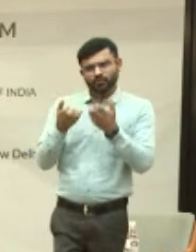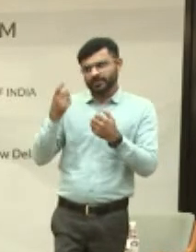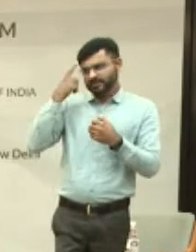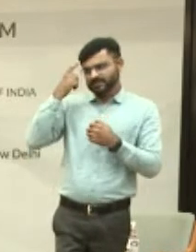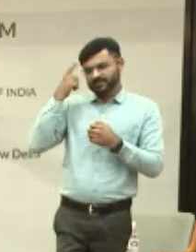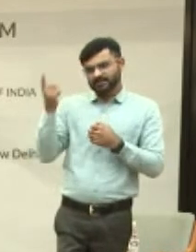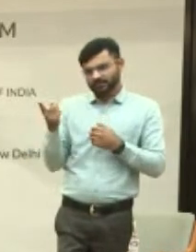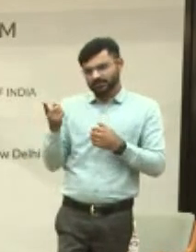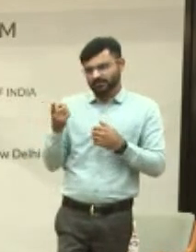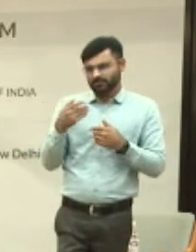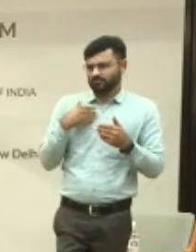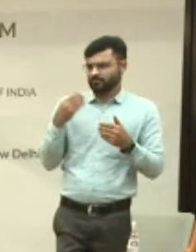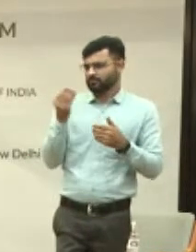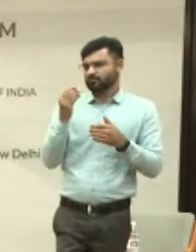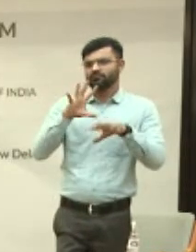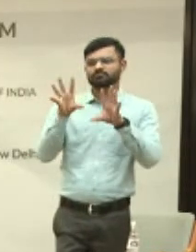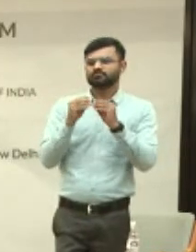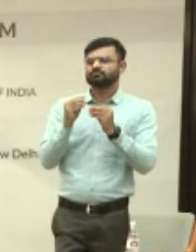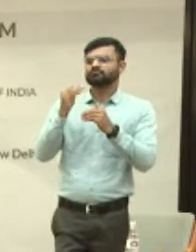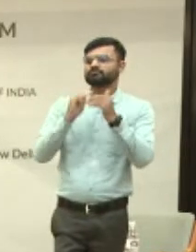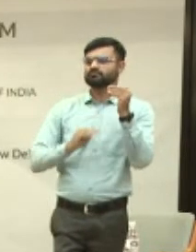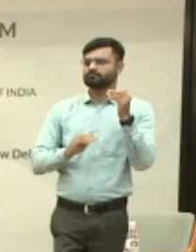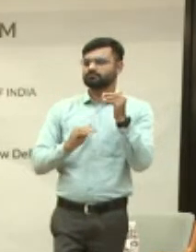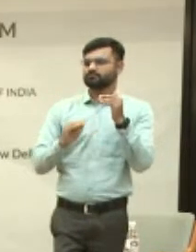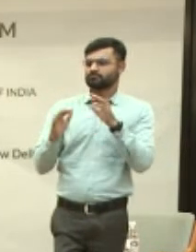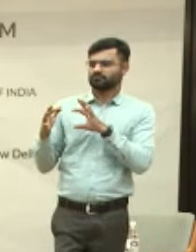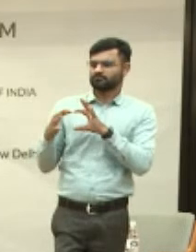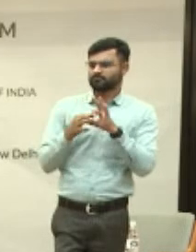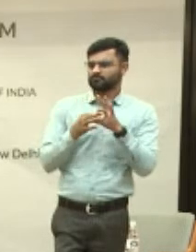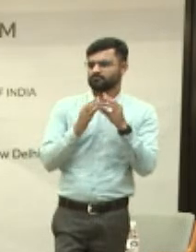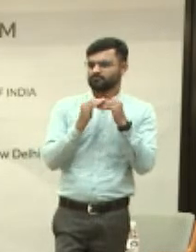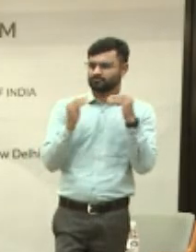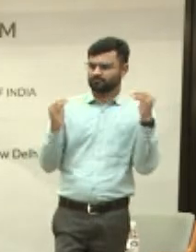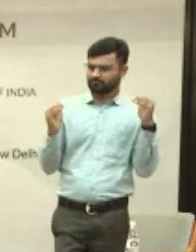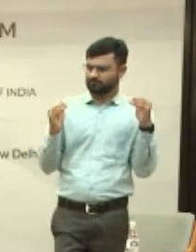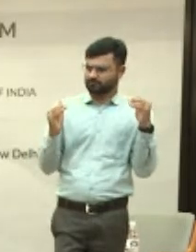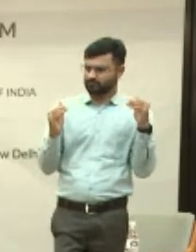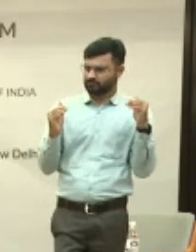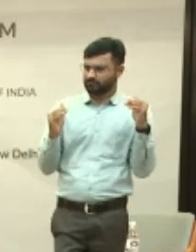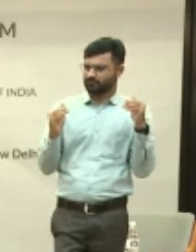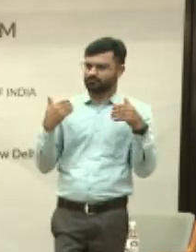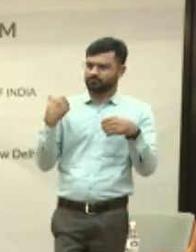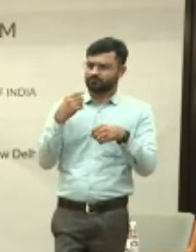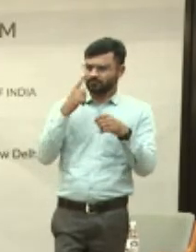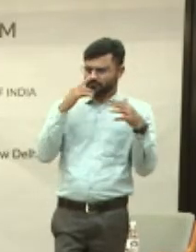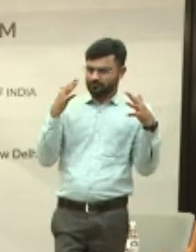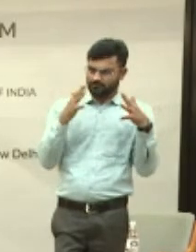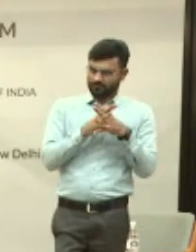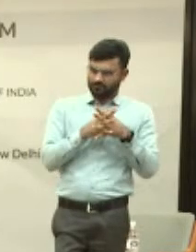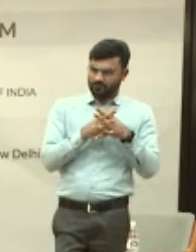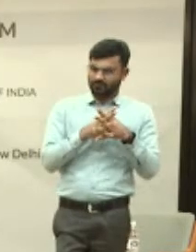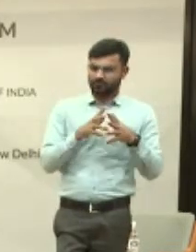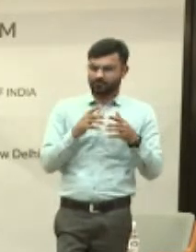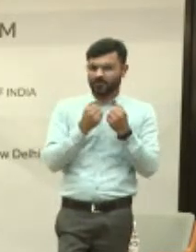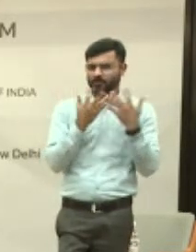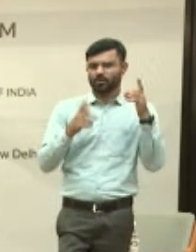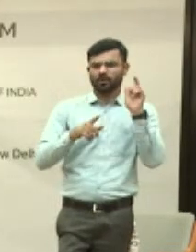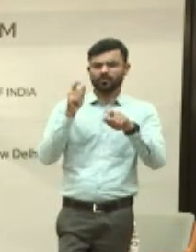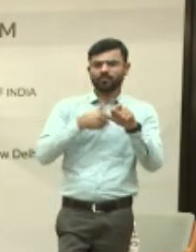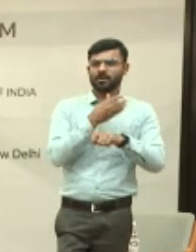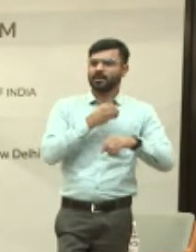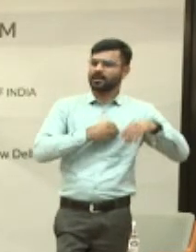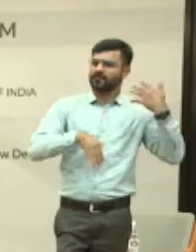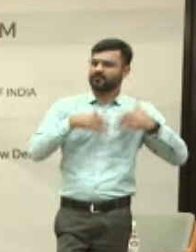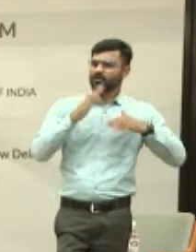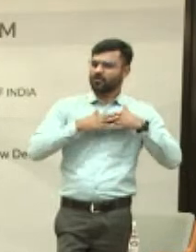do you think that men are at least as underprivileged in equal measure as the women? Because most people who are suffering